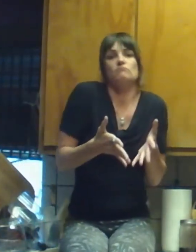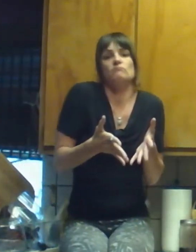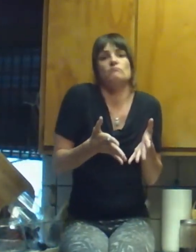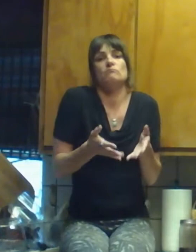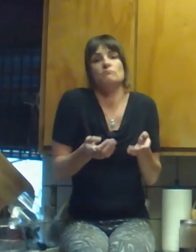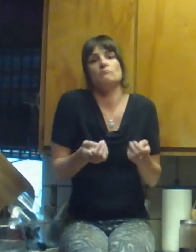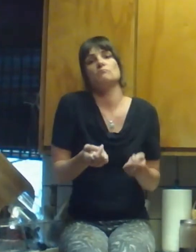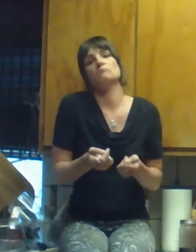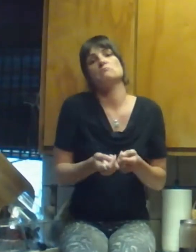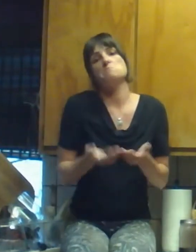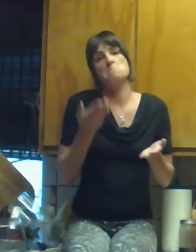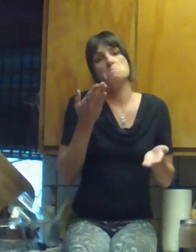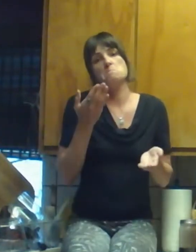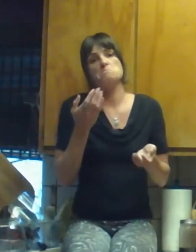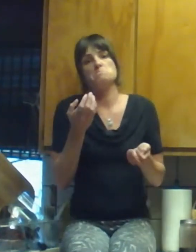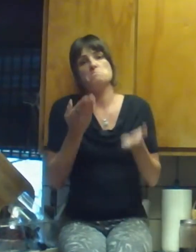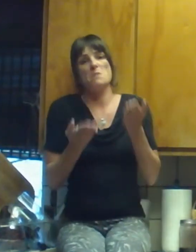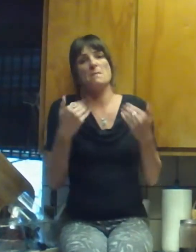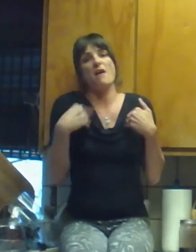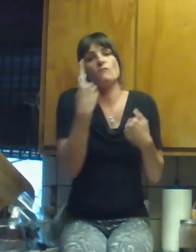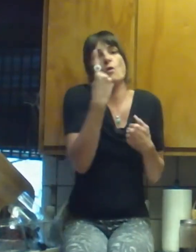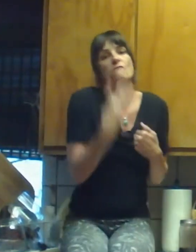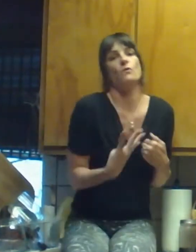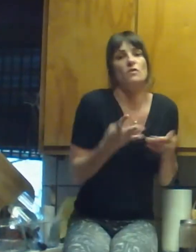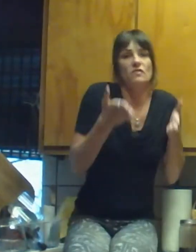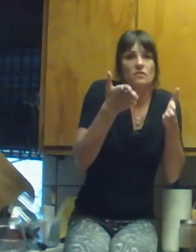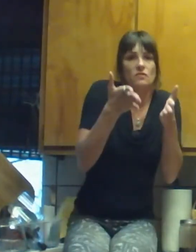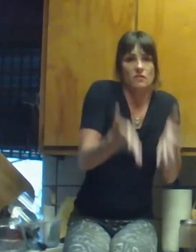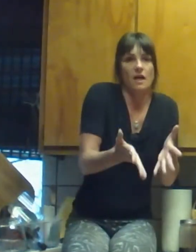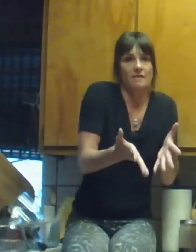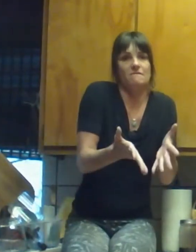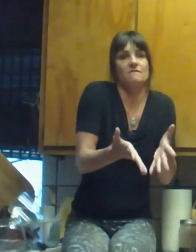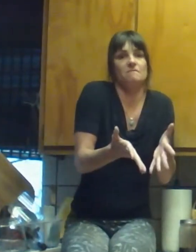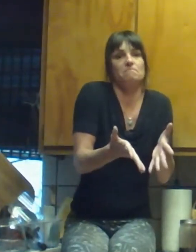about 1/4 of what was in there left.